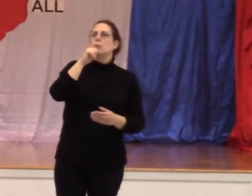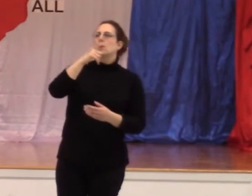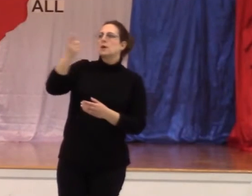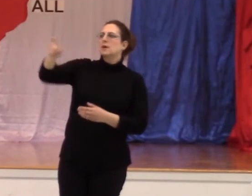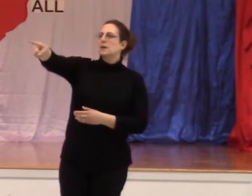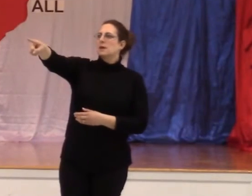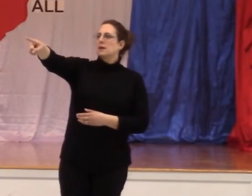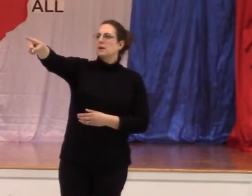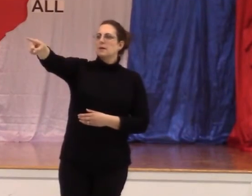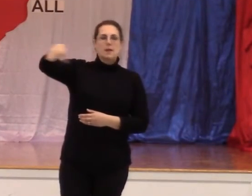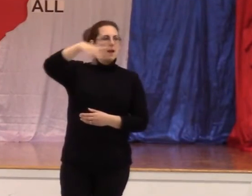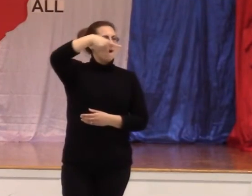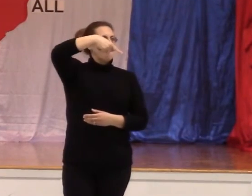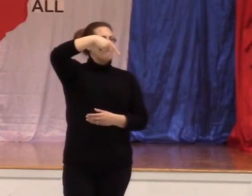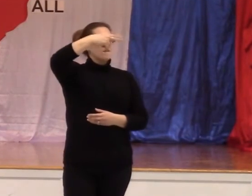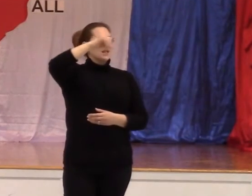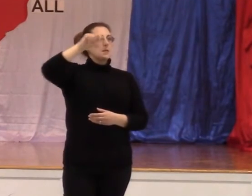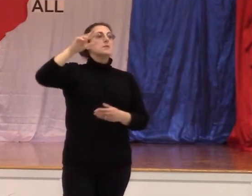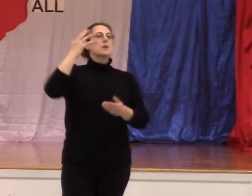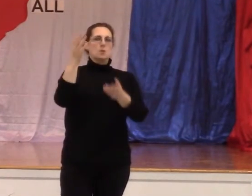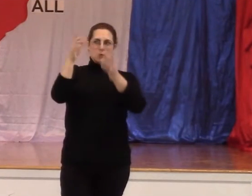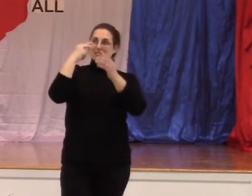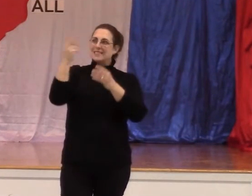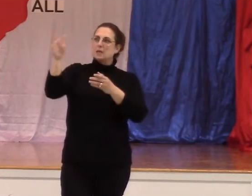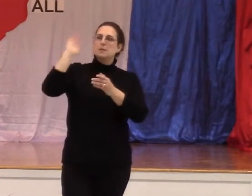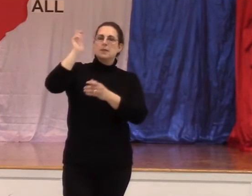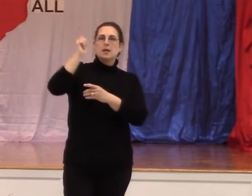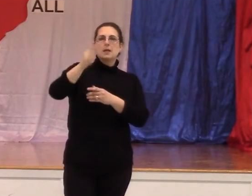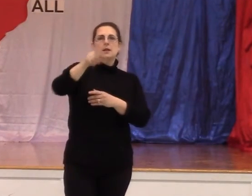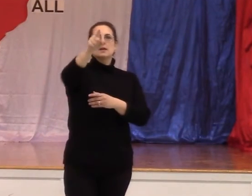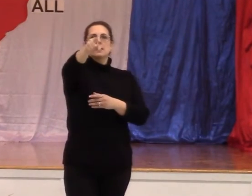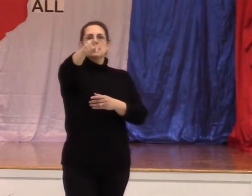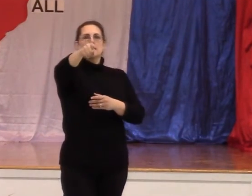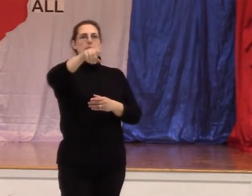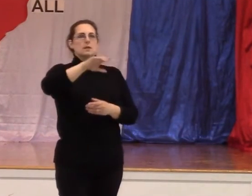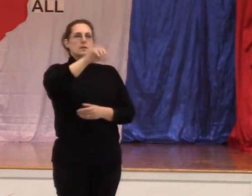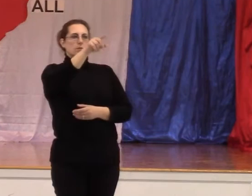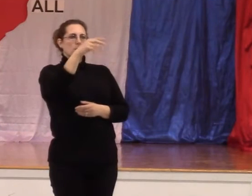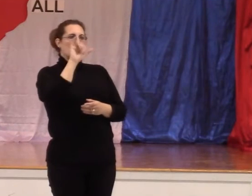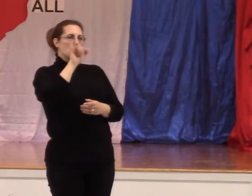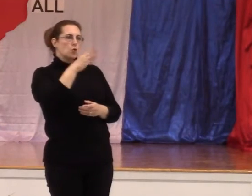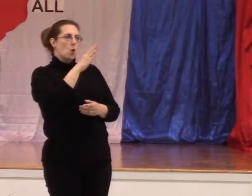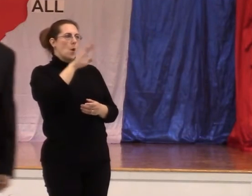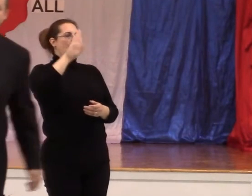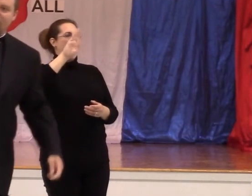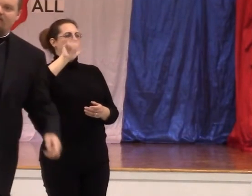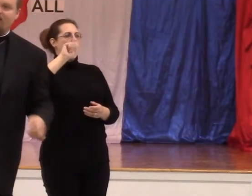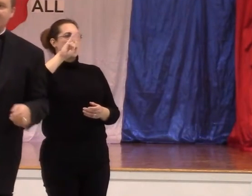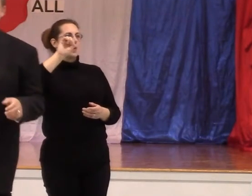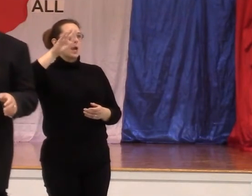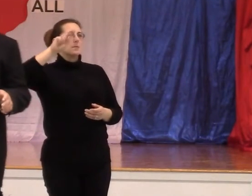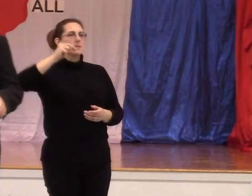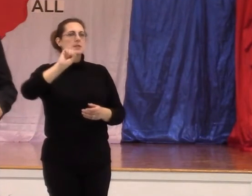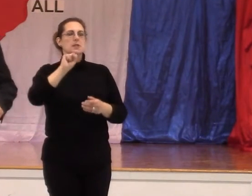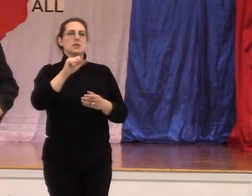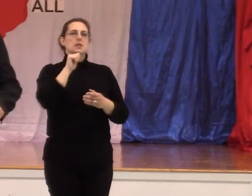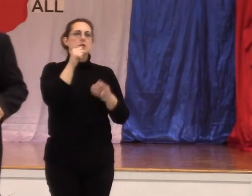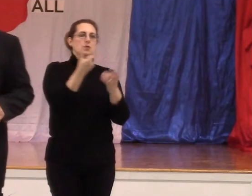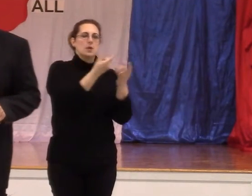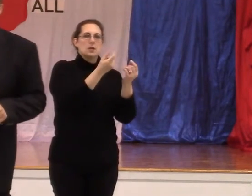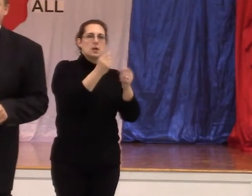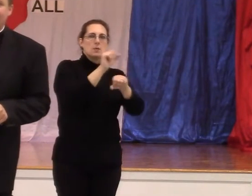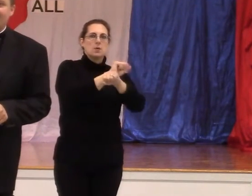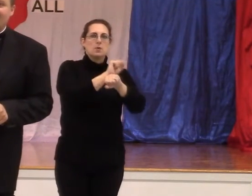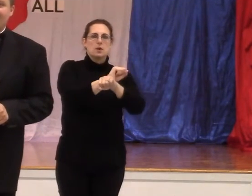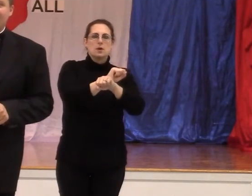we have? Dr. Phillips, you'll hear him later. Pastor Joe Abrahamson of the ELS is here. He actually is doing double duty this weekend. He's